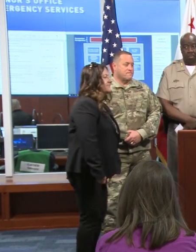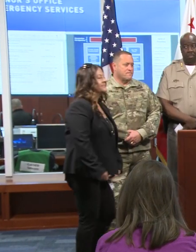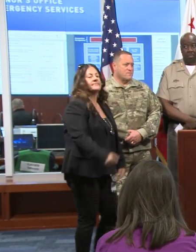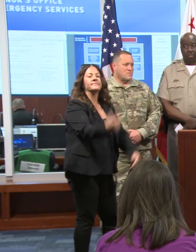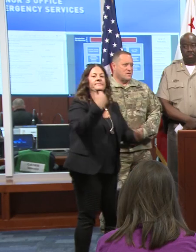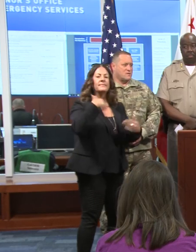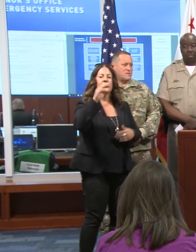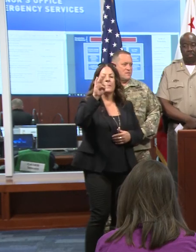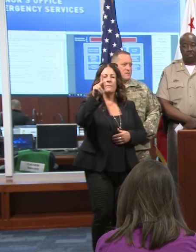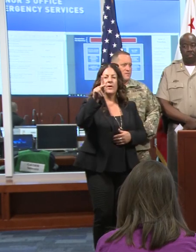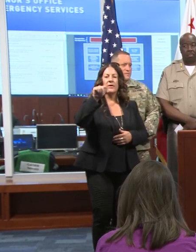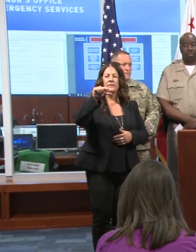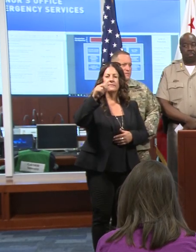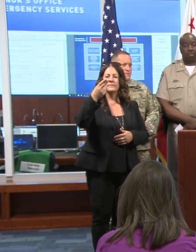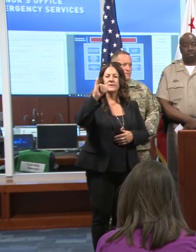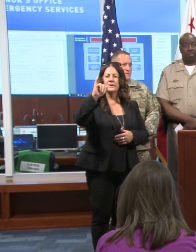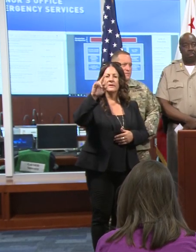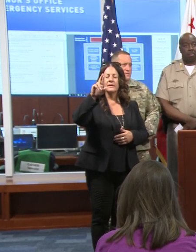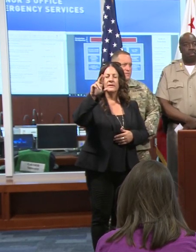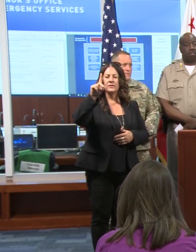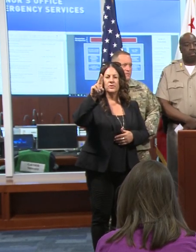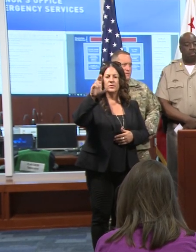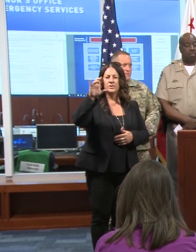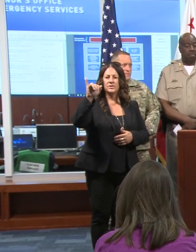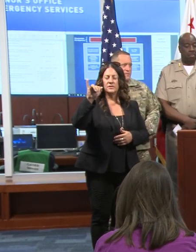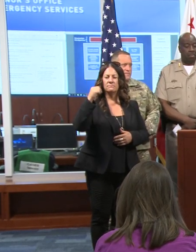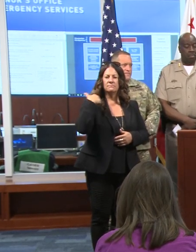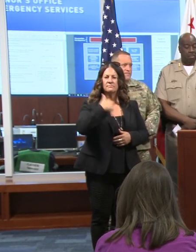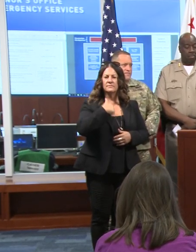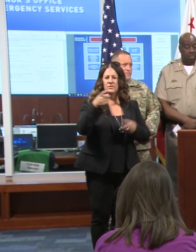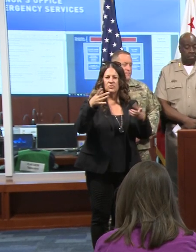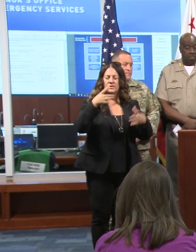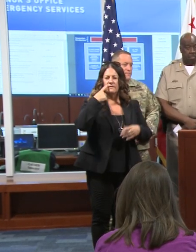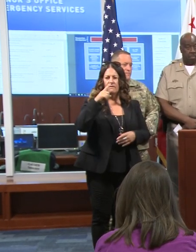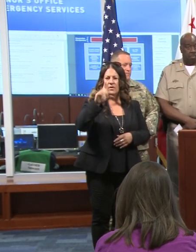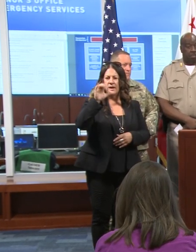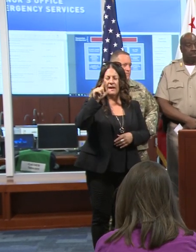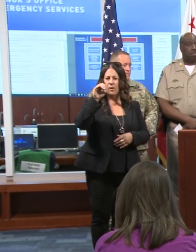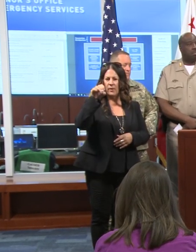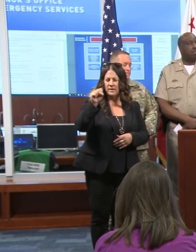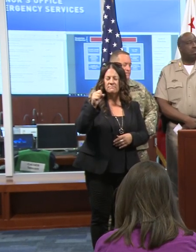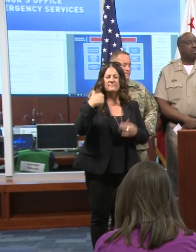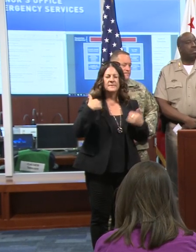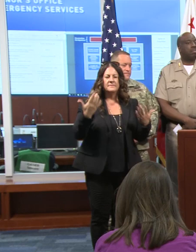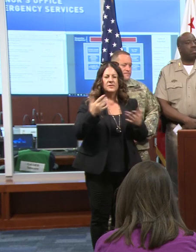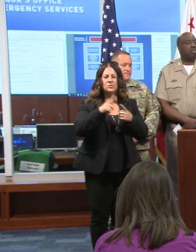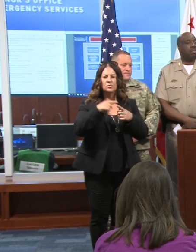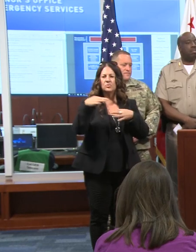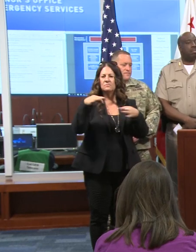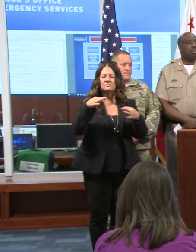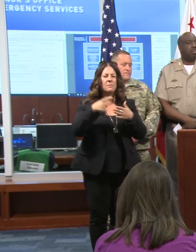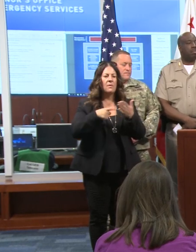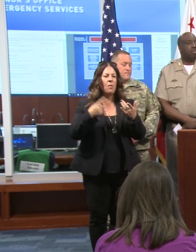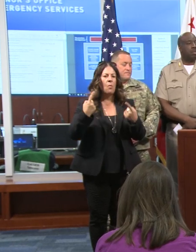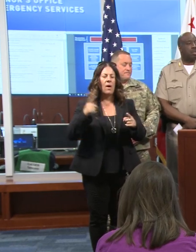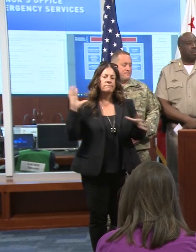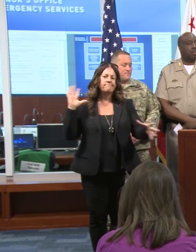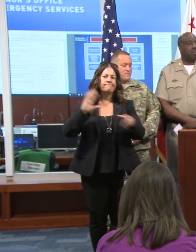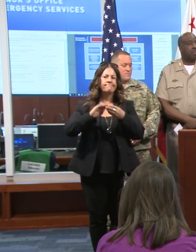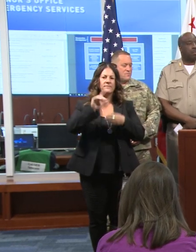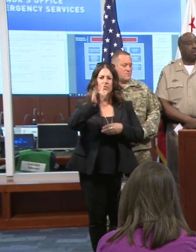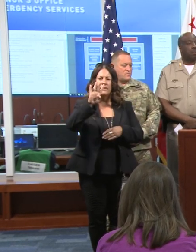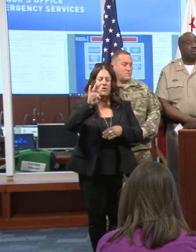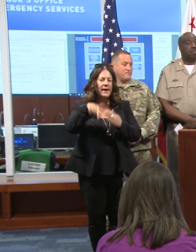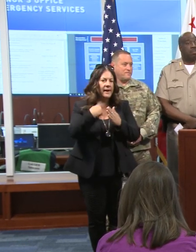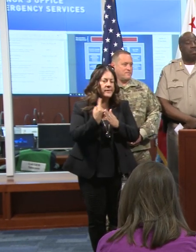bit of an update on what's occurred over the last 24 hours. It's been very busy. I